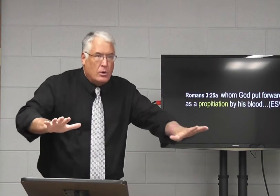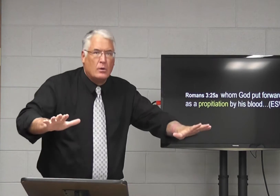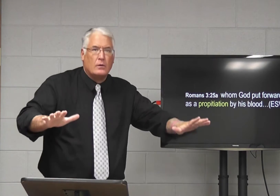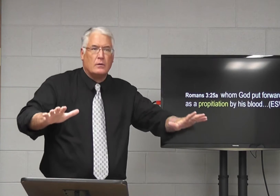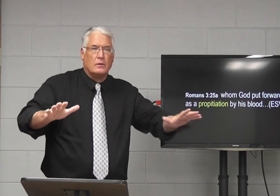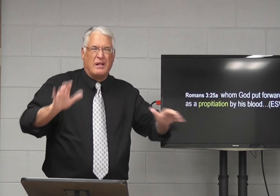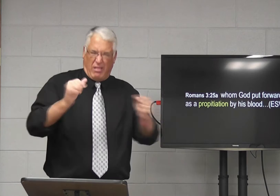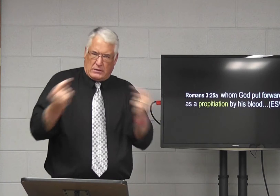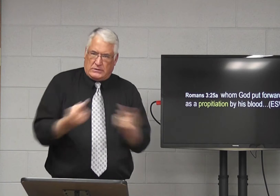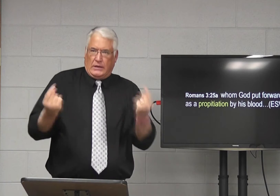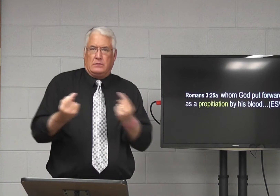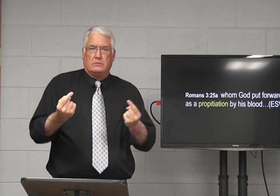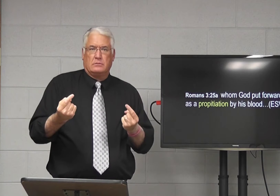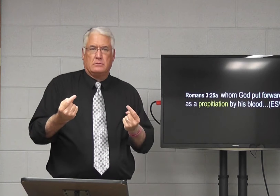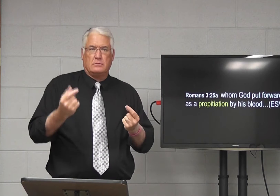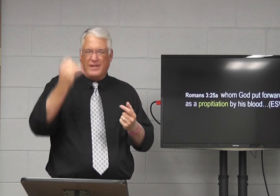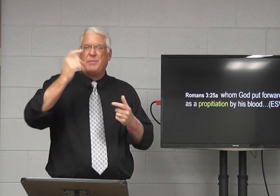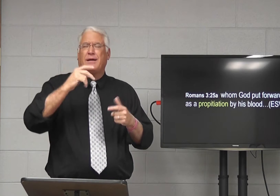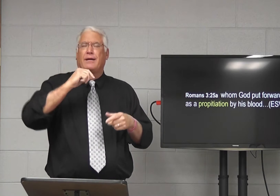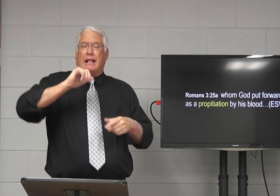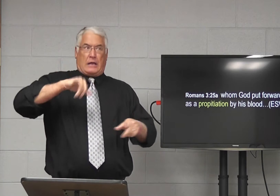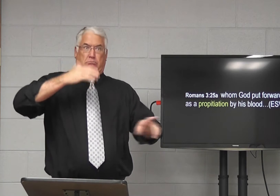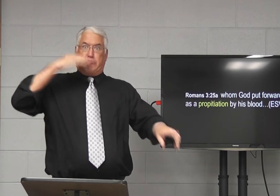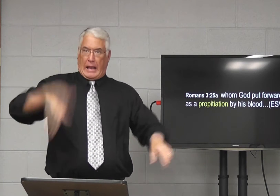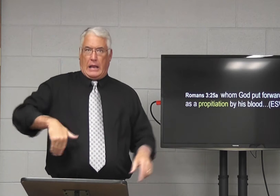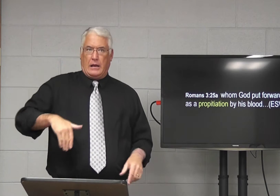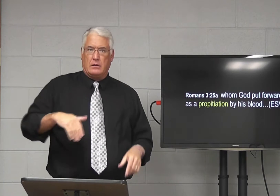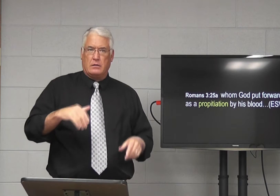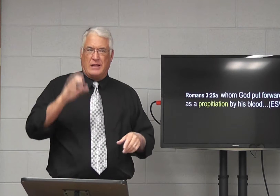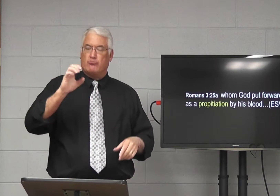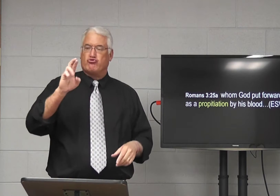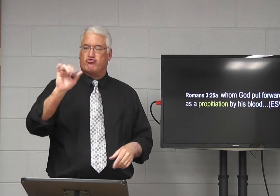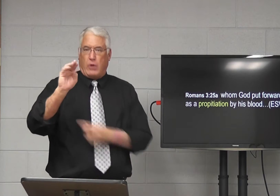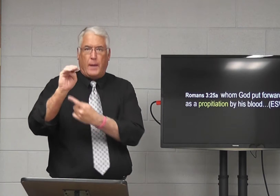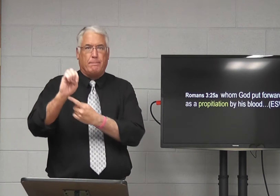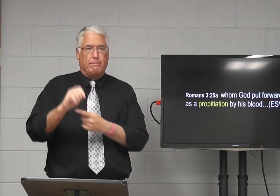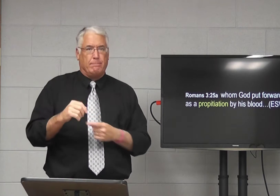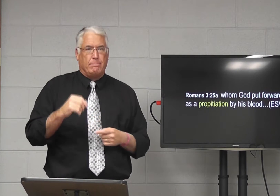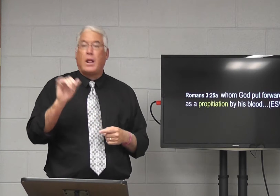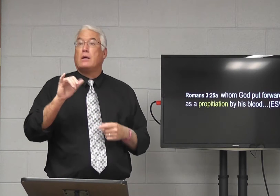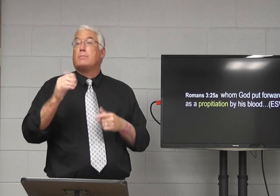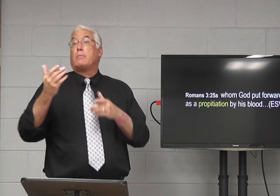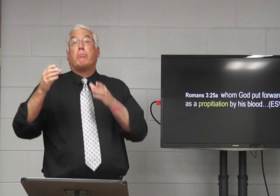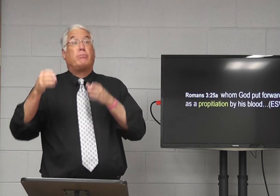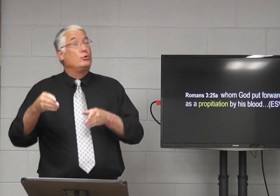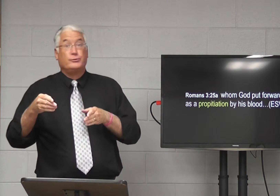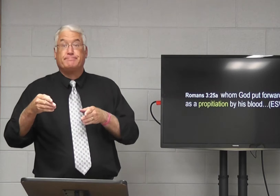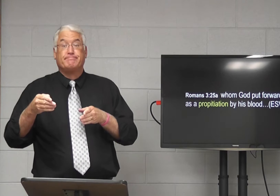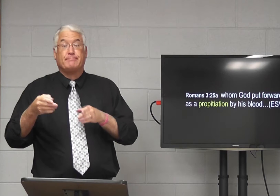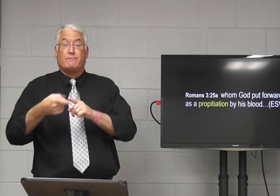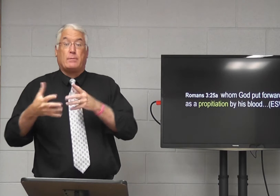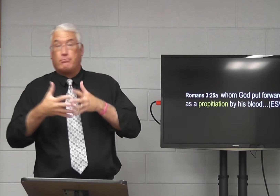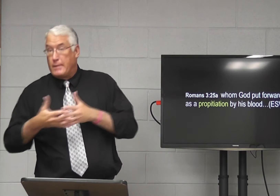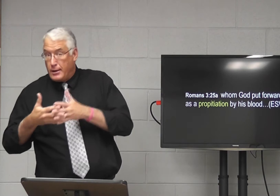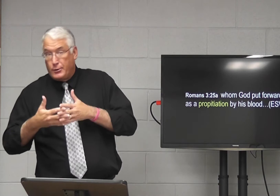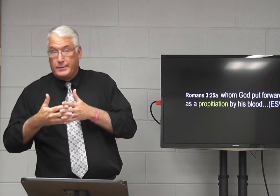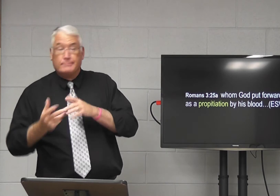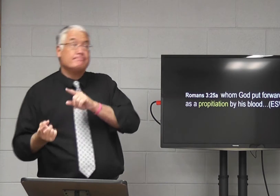and we are against the American government, you know, that's treason. So